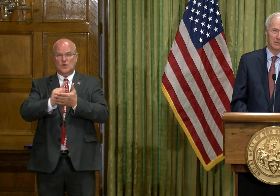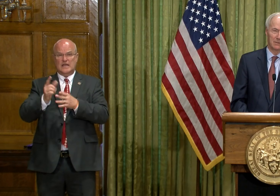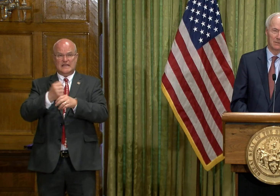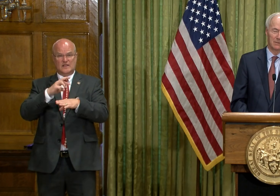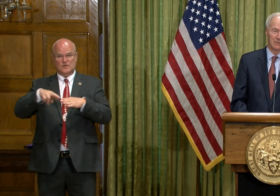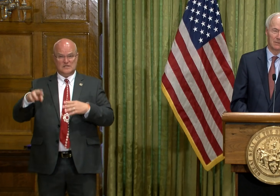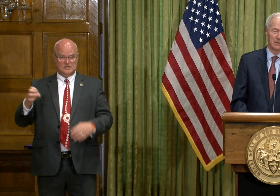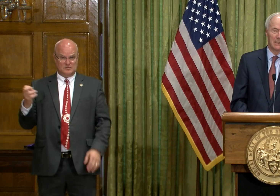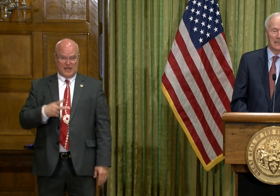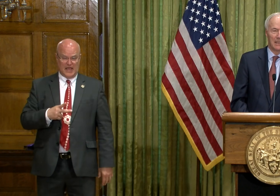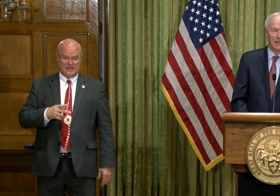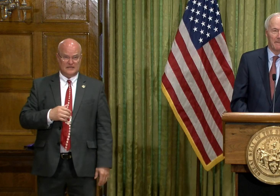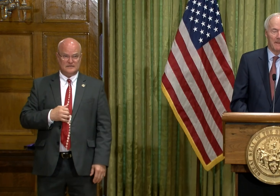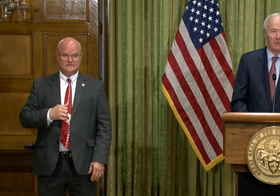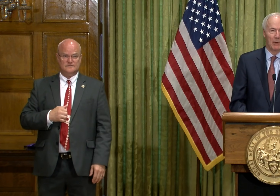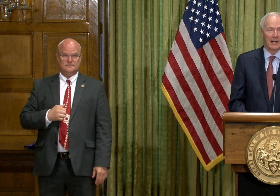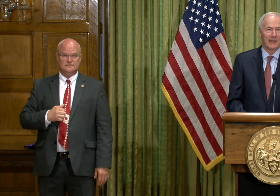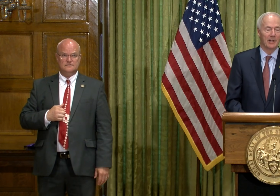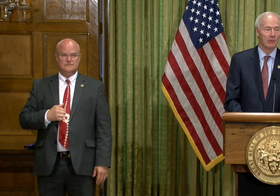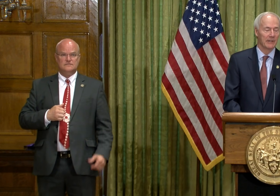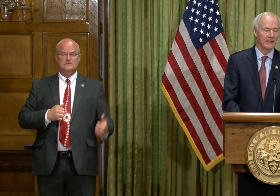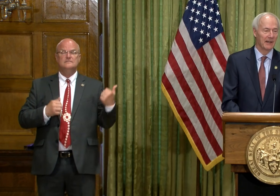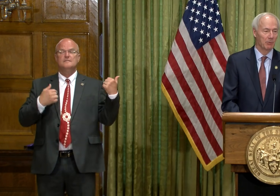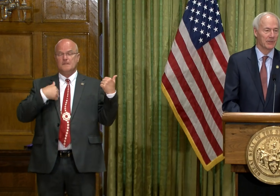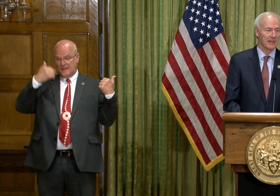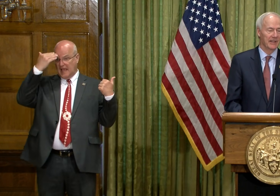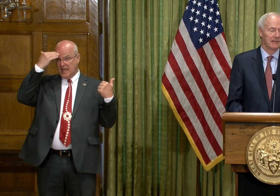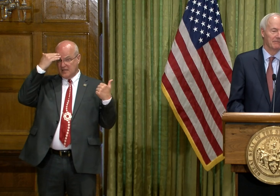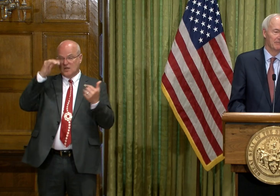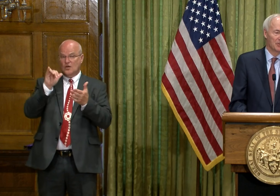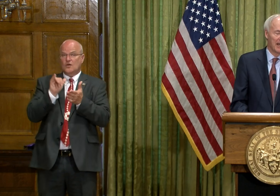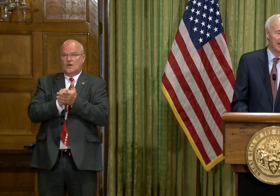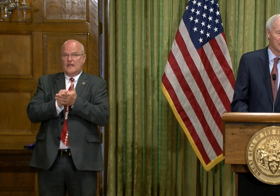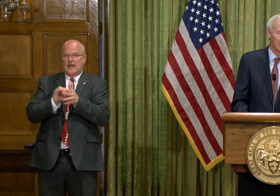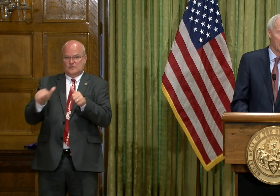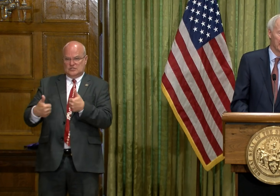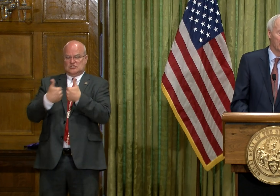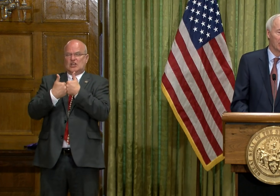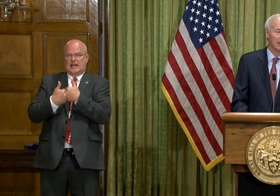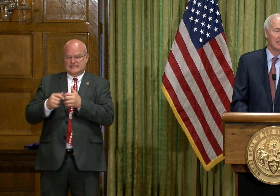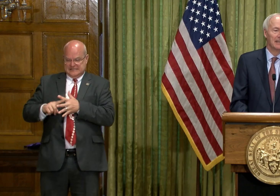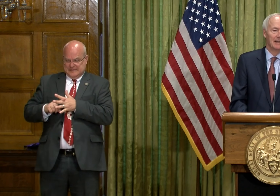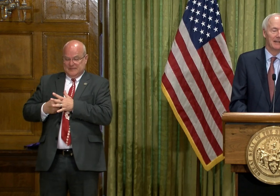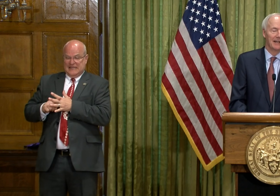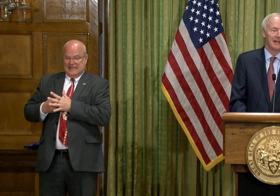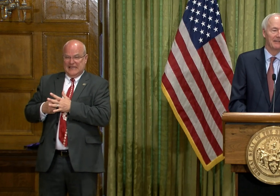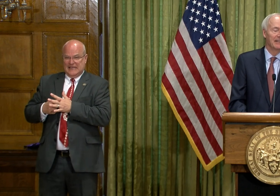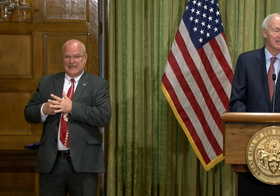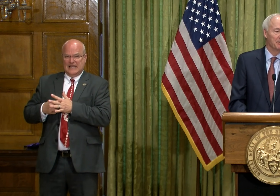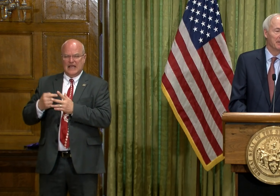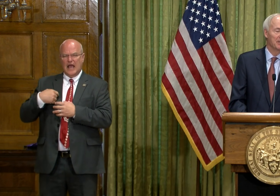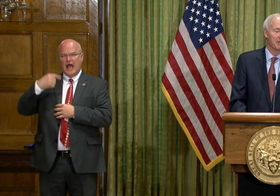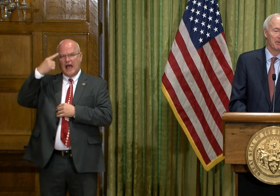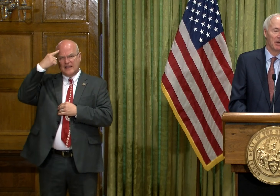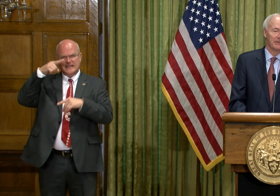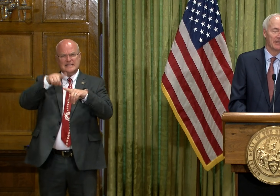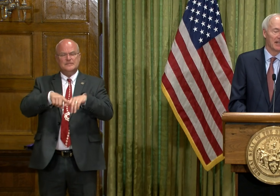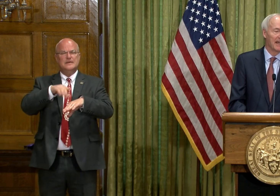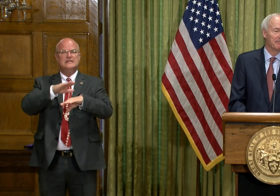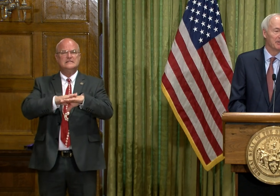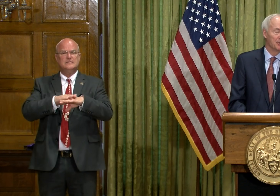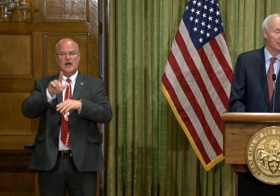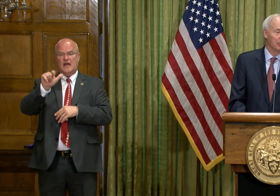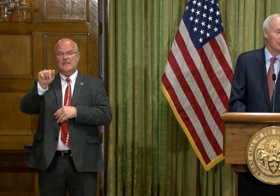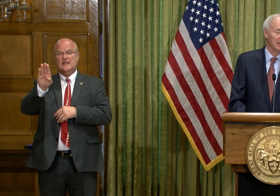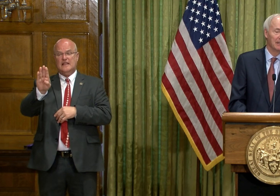to get their results. Well, I know that was a challenge early on. I think it depends upon